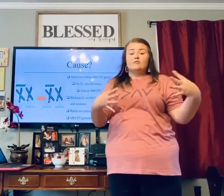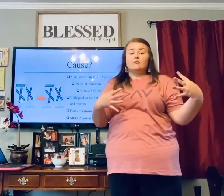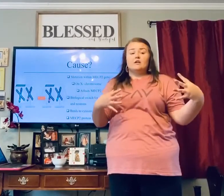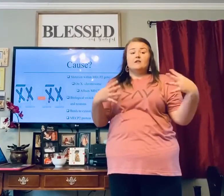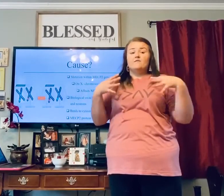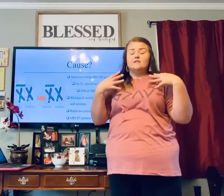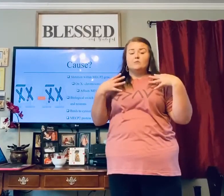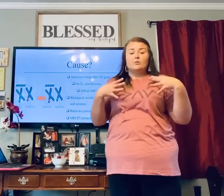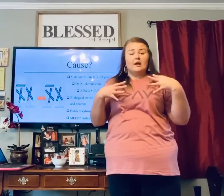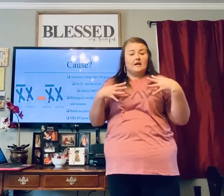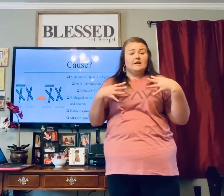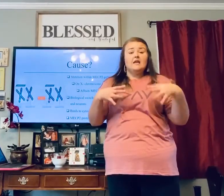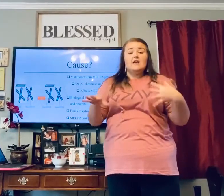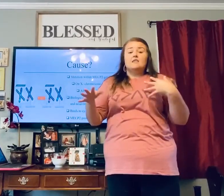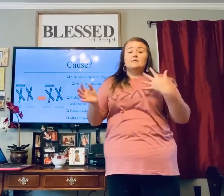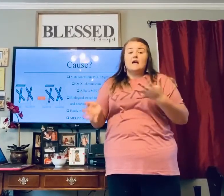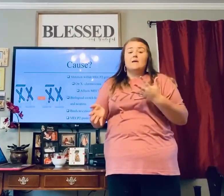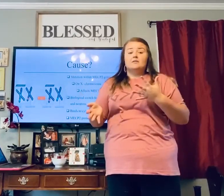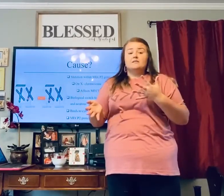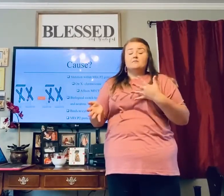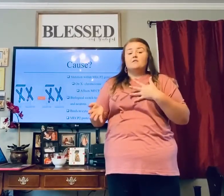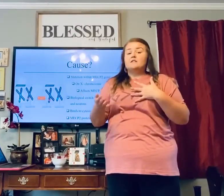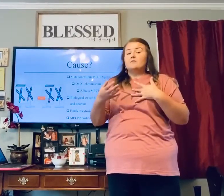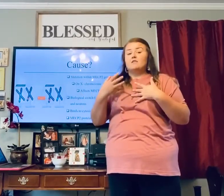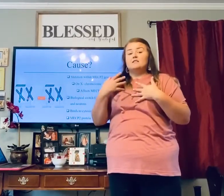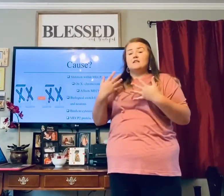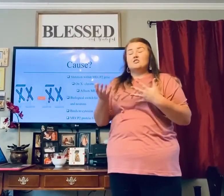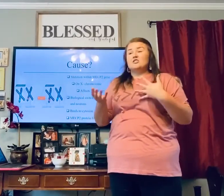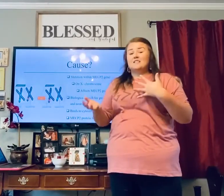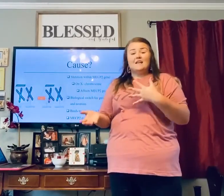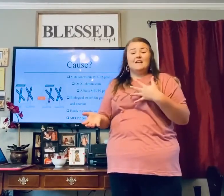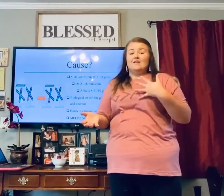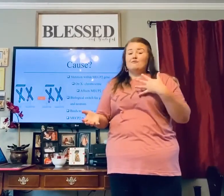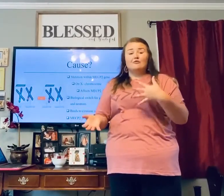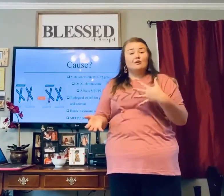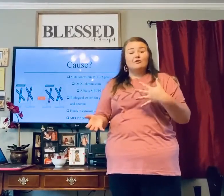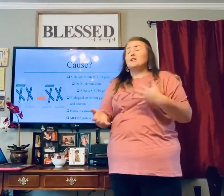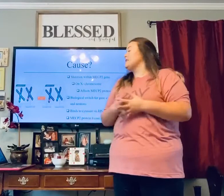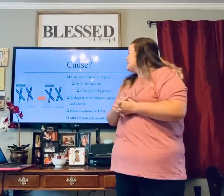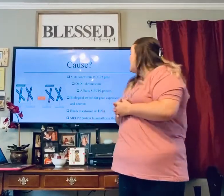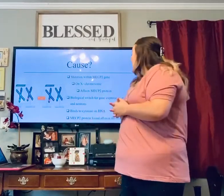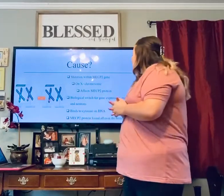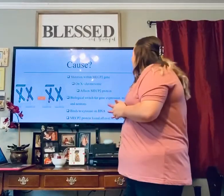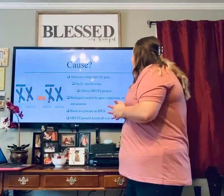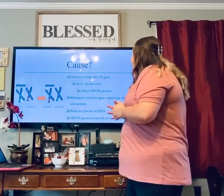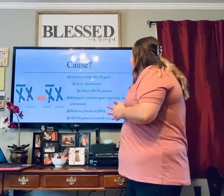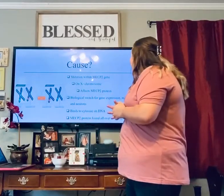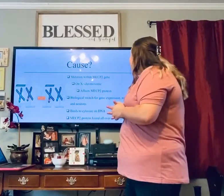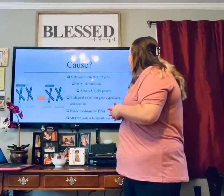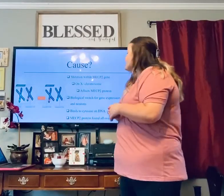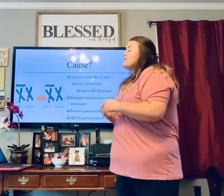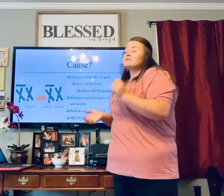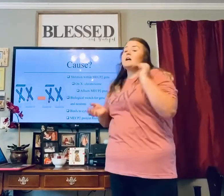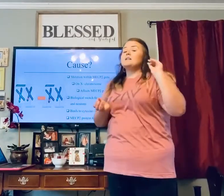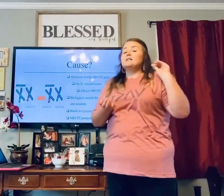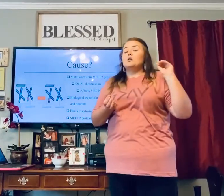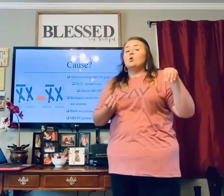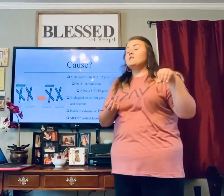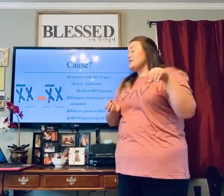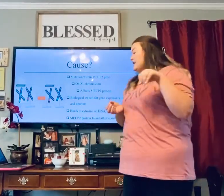everywhere, and it affects the brain and the metabolism. So that's why these kids are skinny and frail looking. And it binds to the cytosine on the